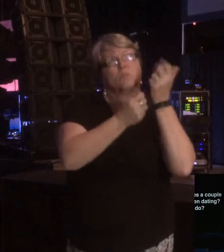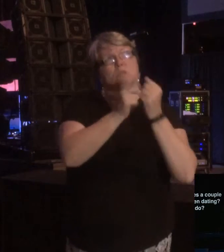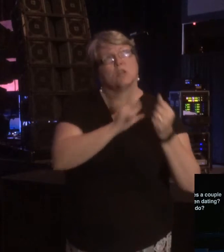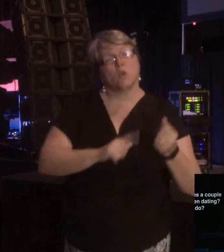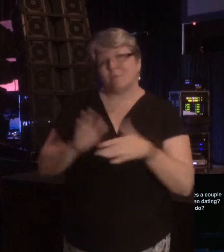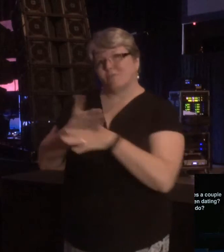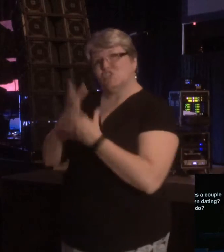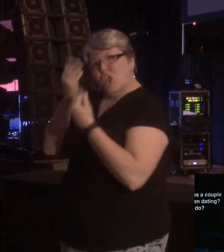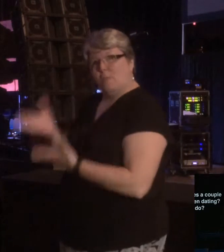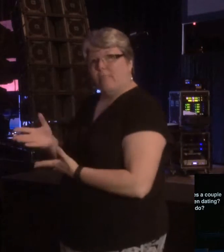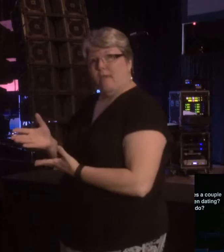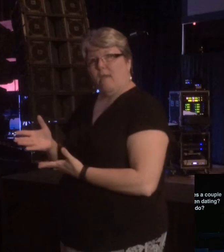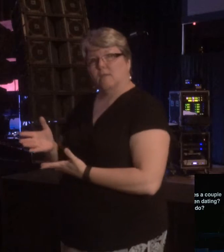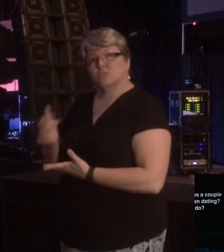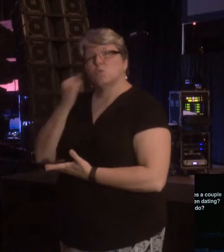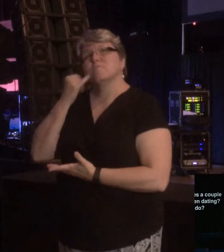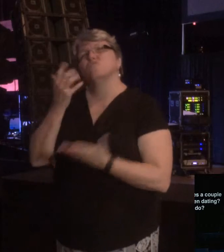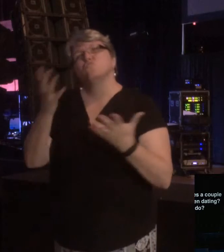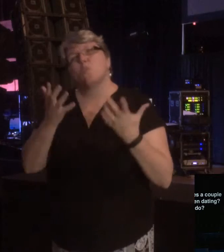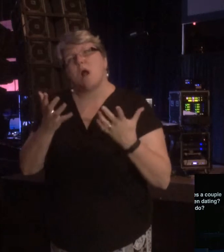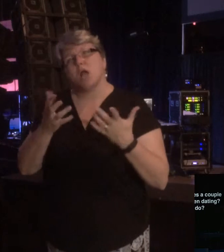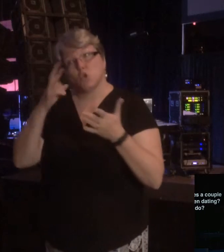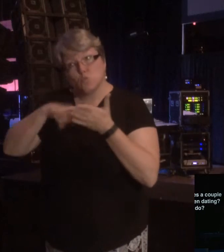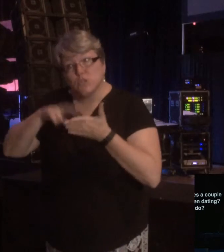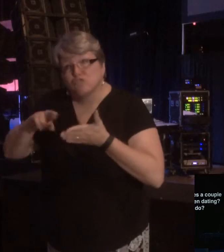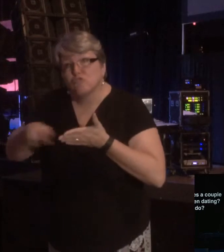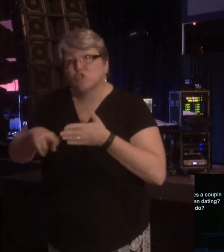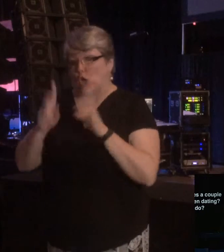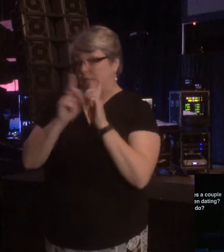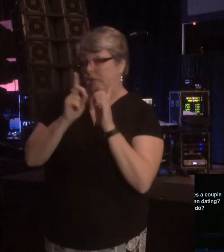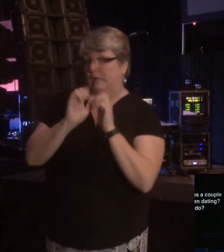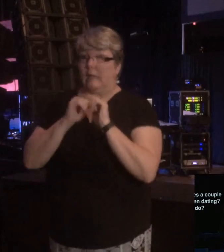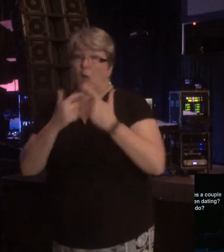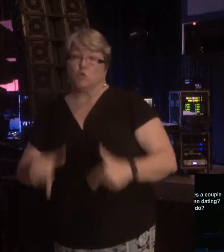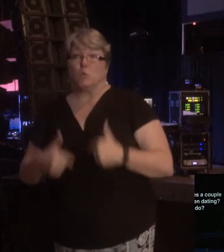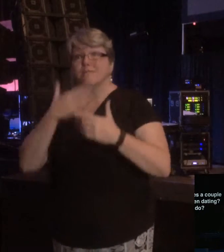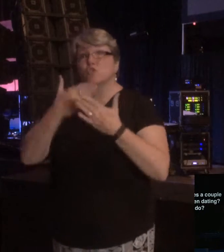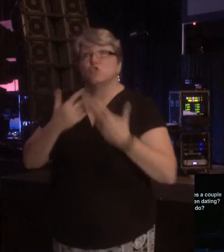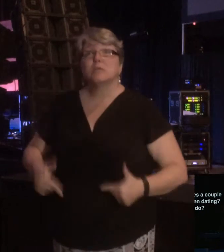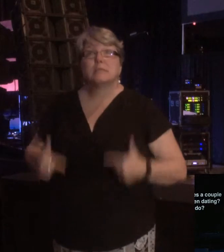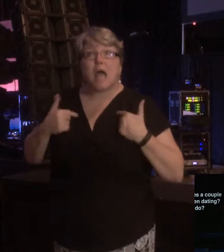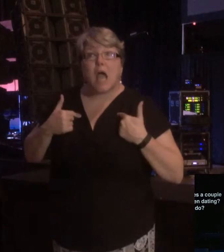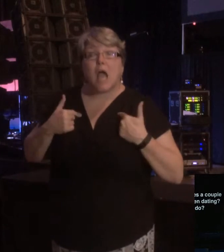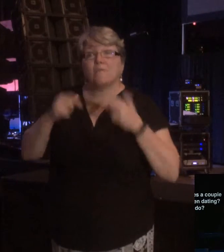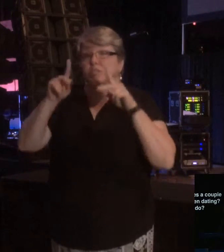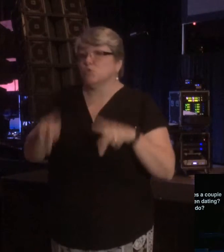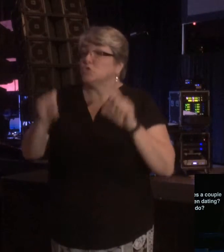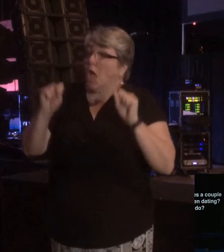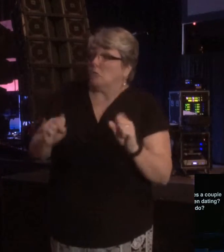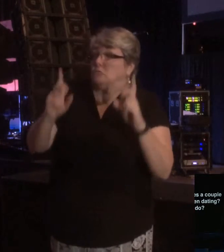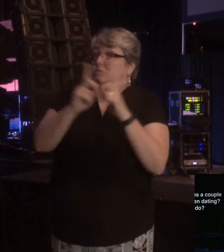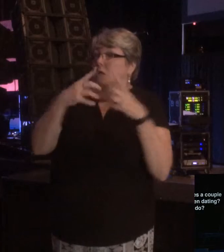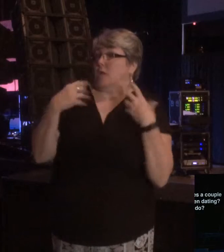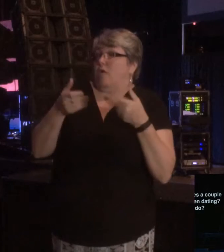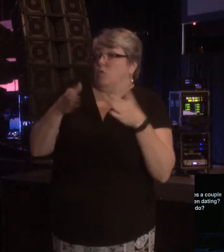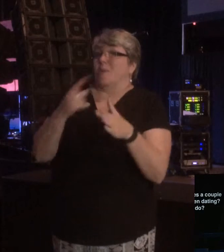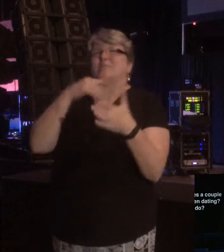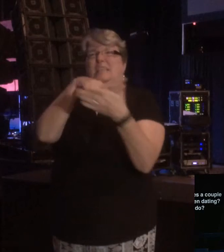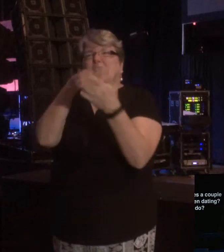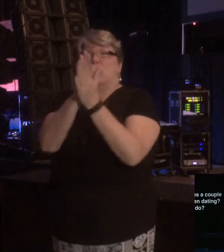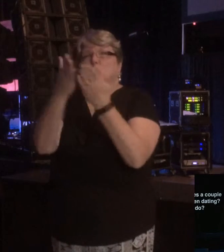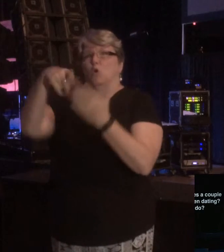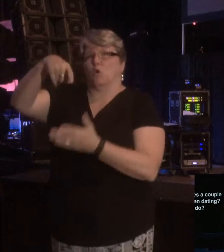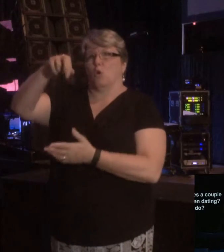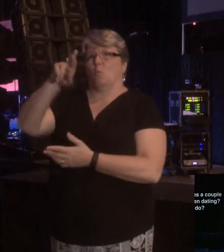where you are now? And I was like, I'm just going to tell him my testimony from when I got saved. And then I did, and he just was so great